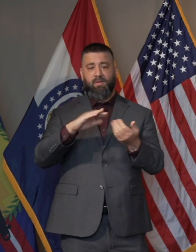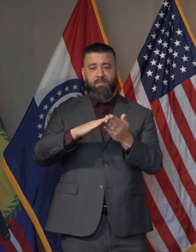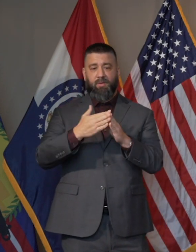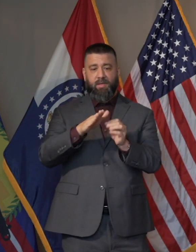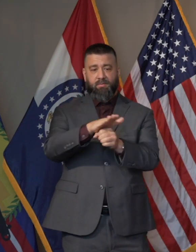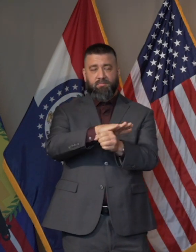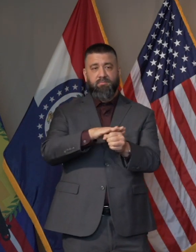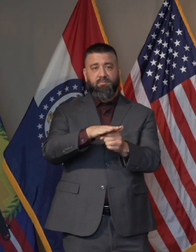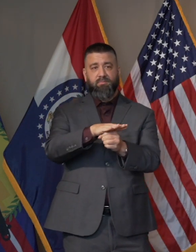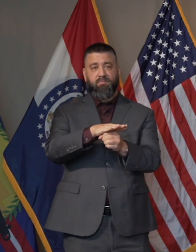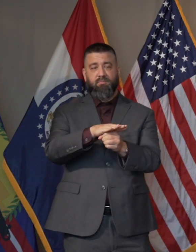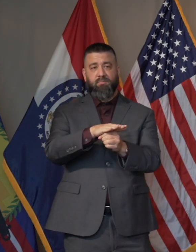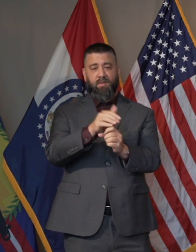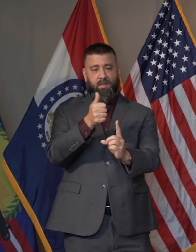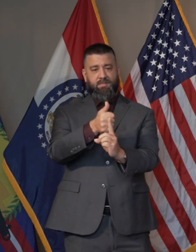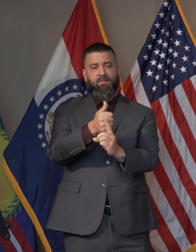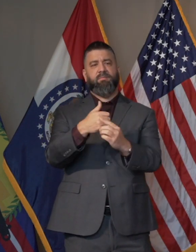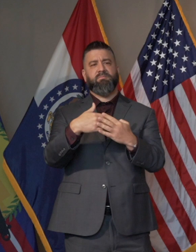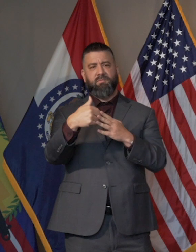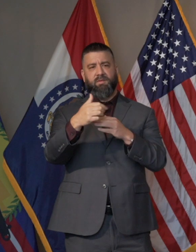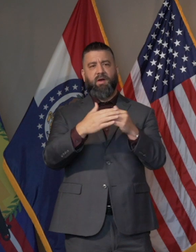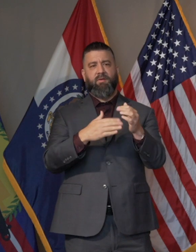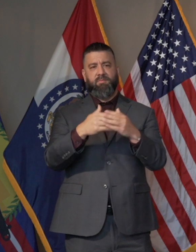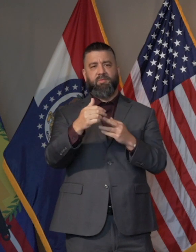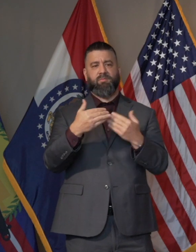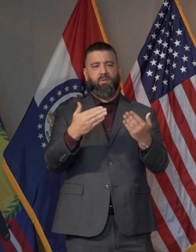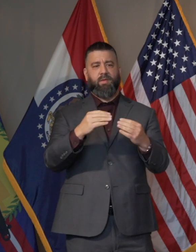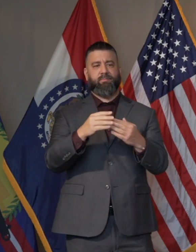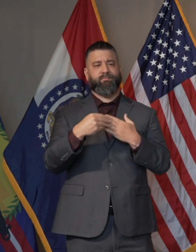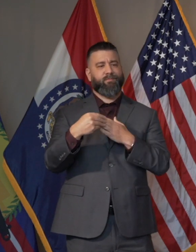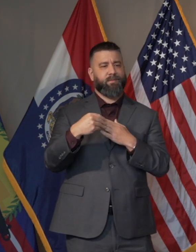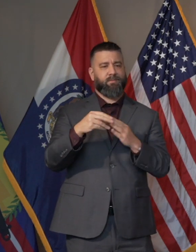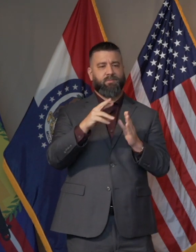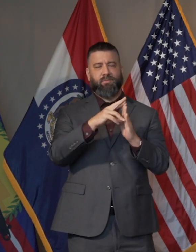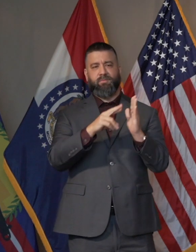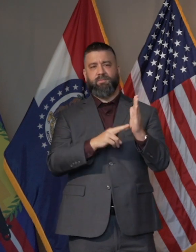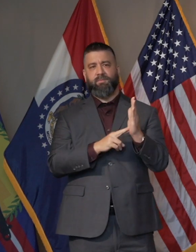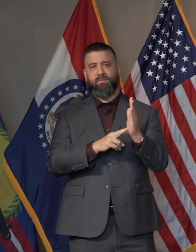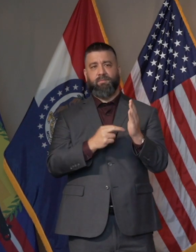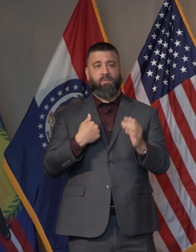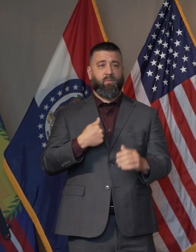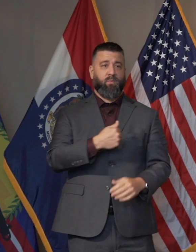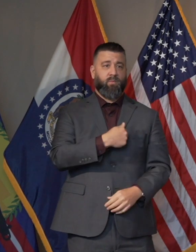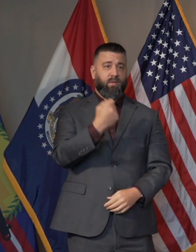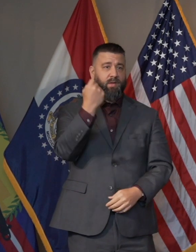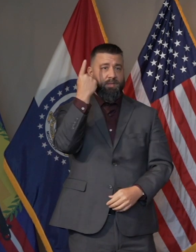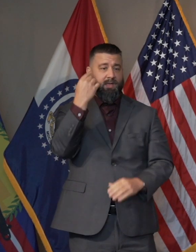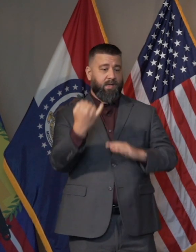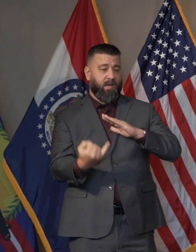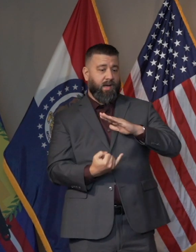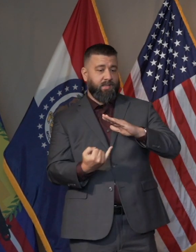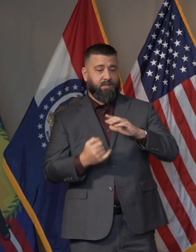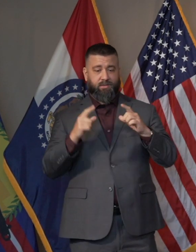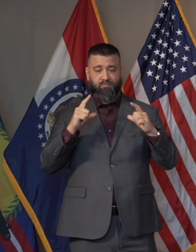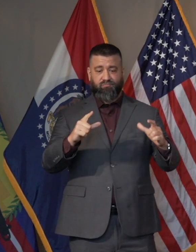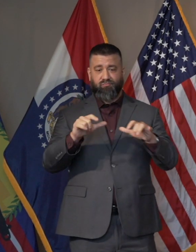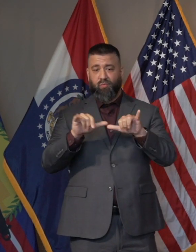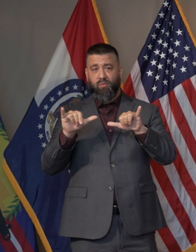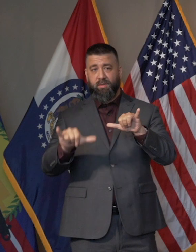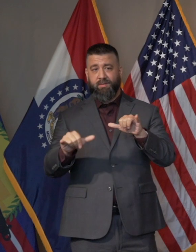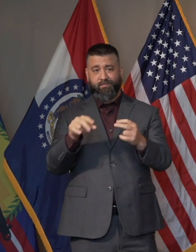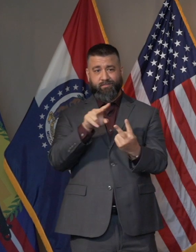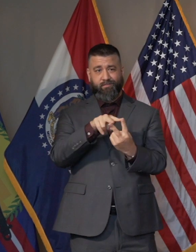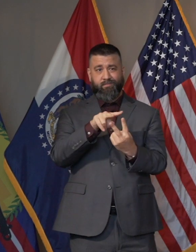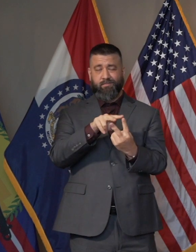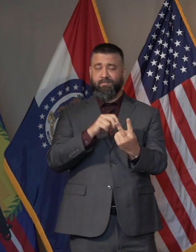community is comfortable in going in a different direction. We understand that isolation and quarantine